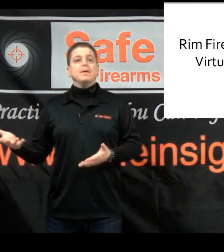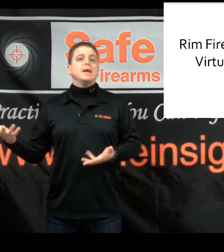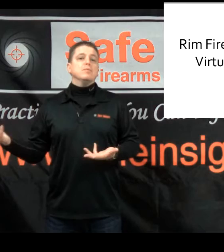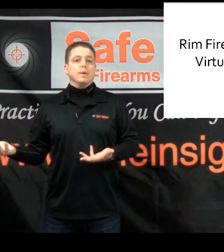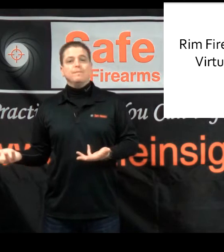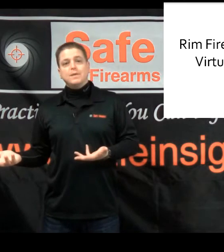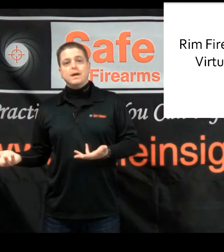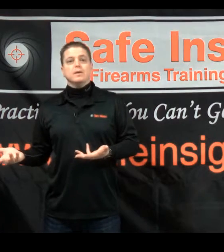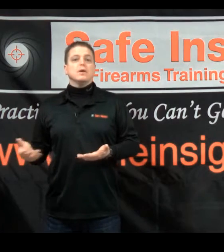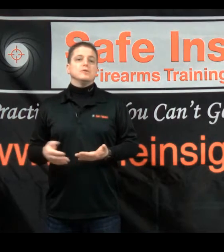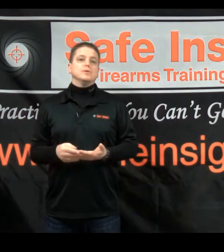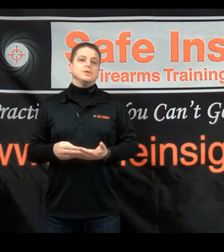a rimfire cartridge.